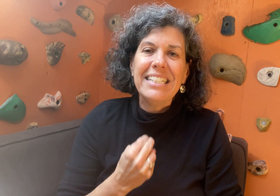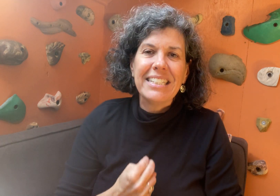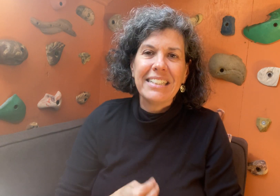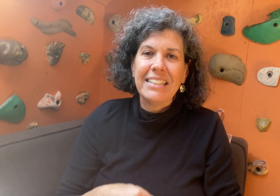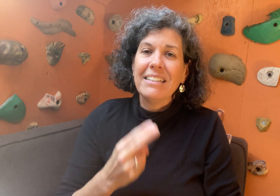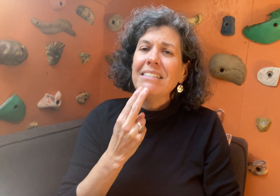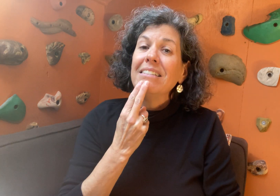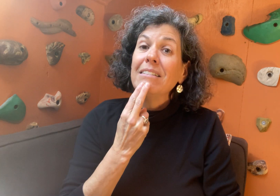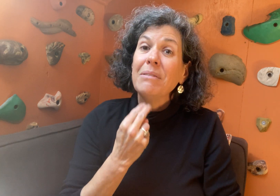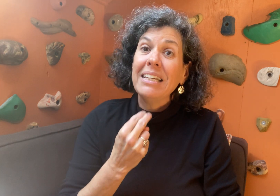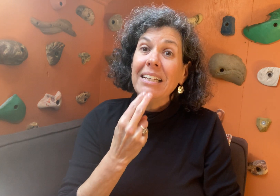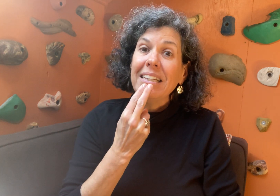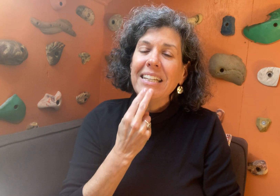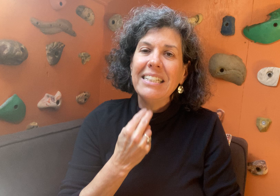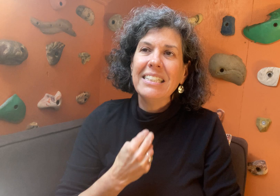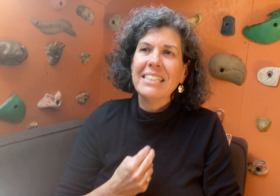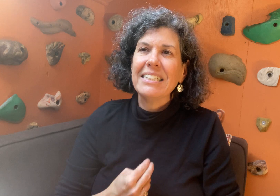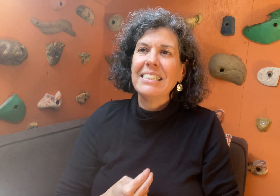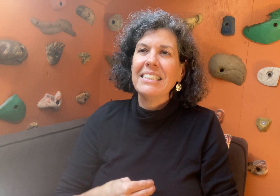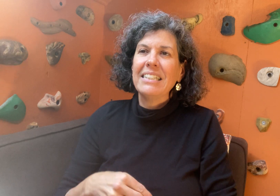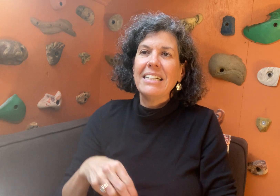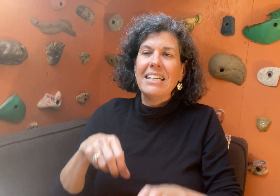sweet, sweet,